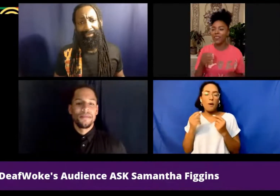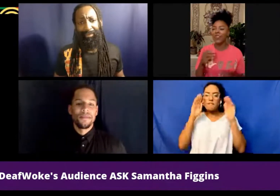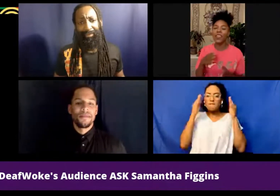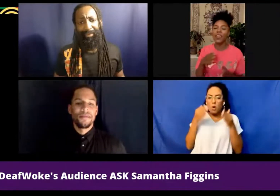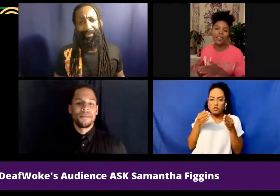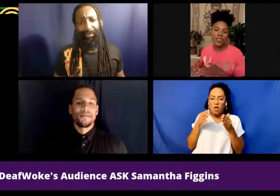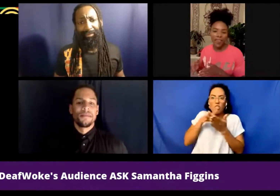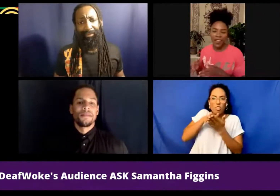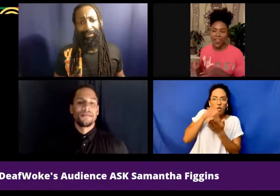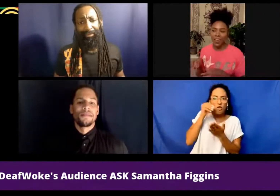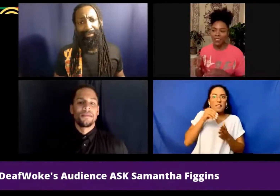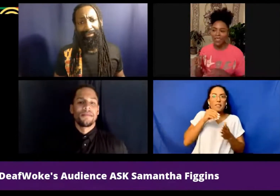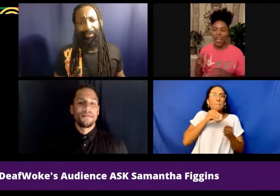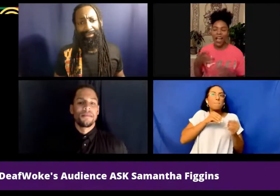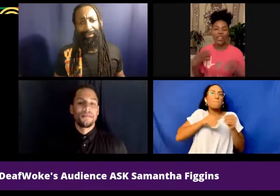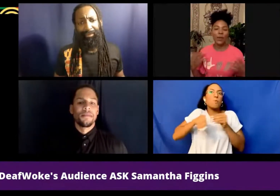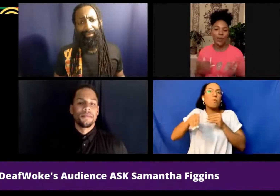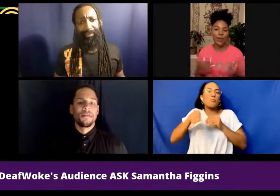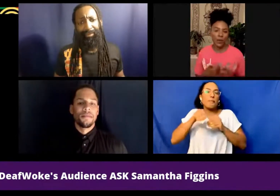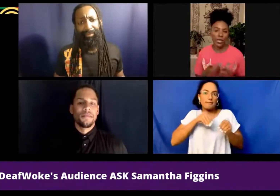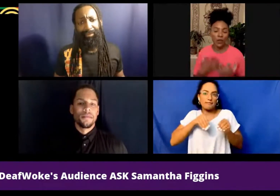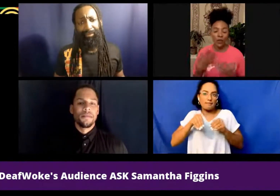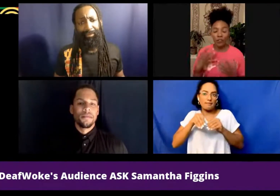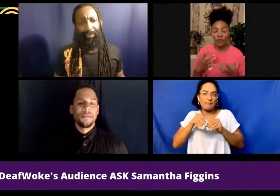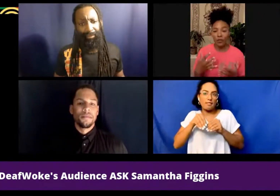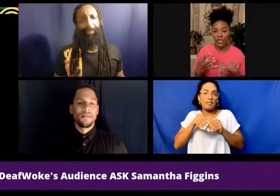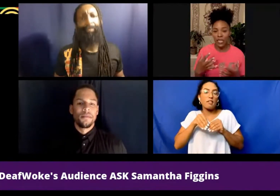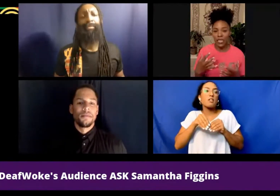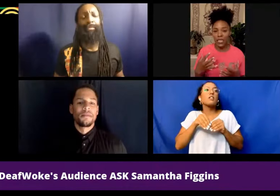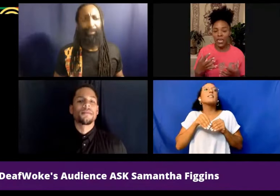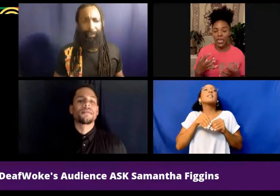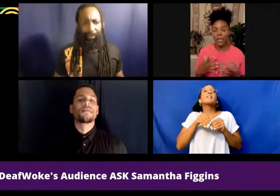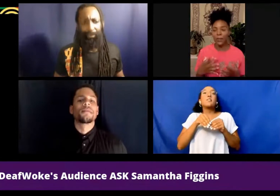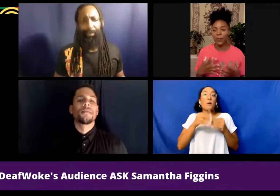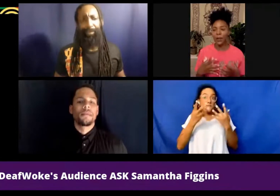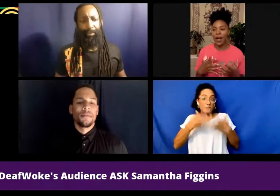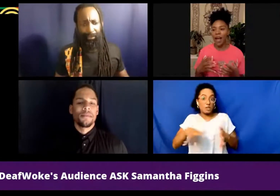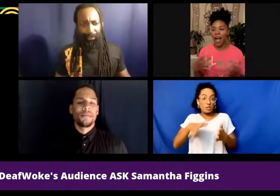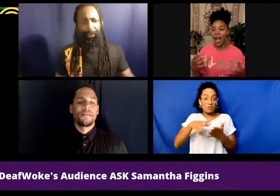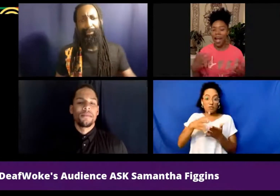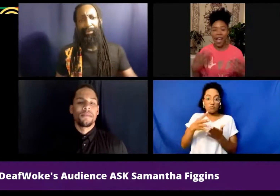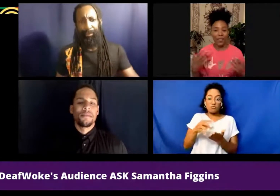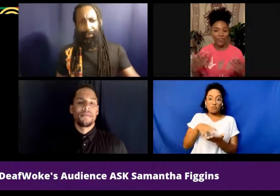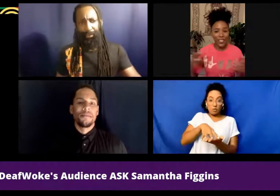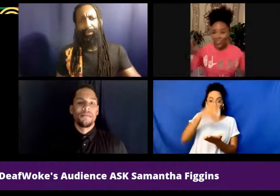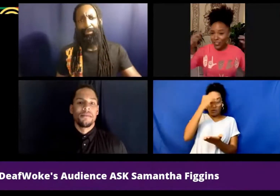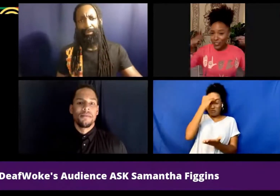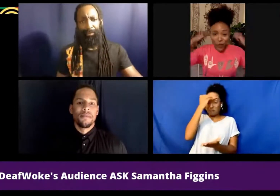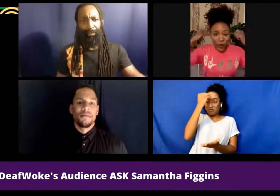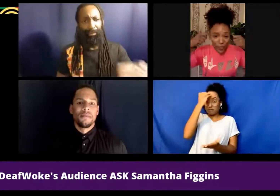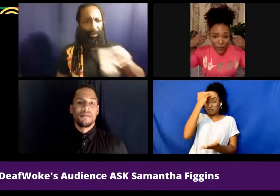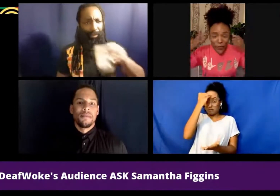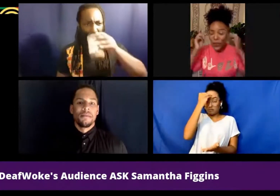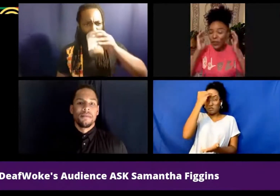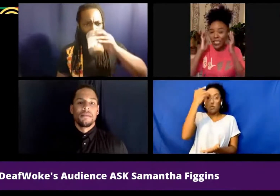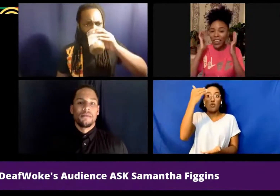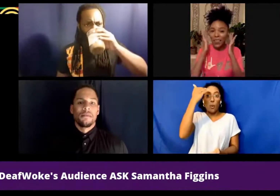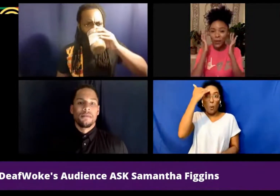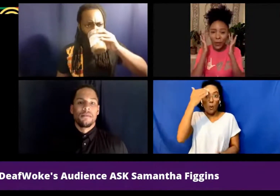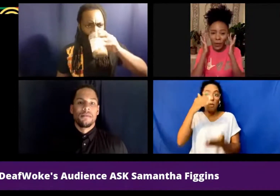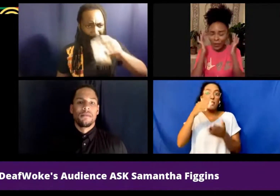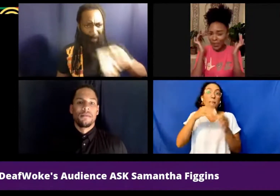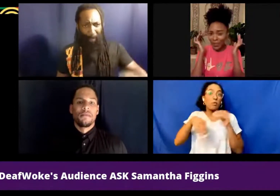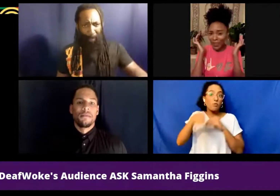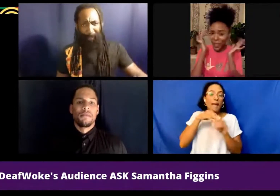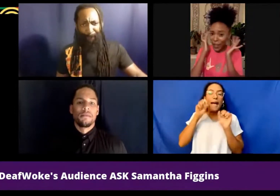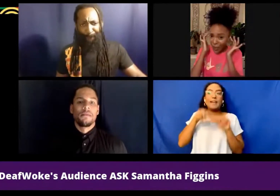movements, and then I can marry myself with the music. I have these new headphones, not